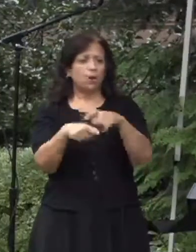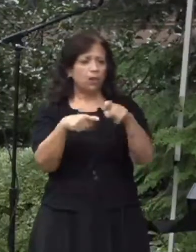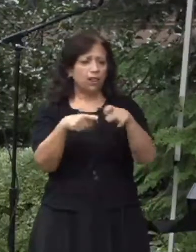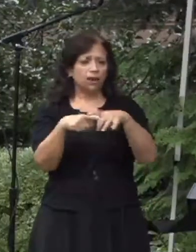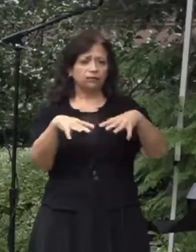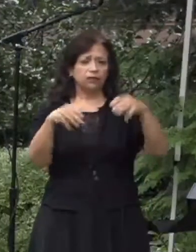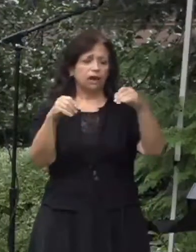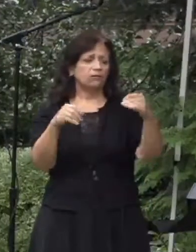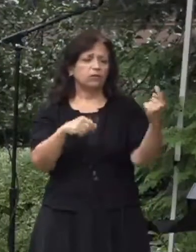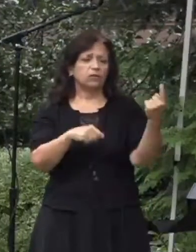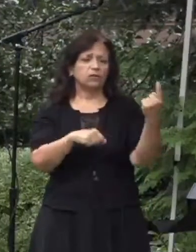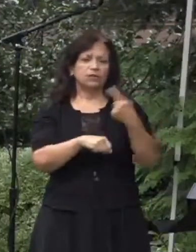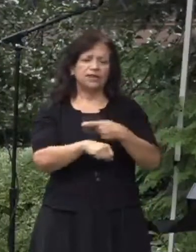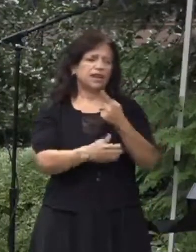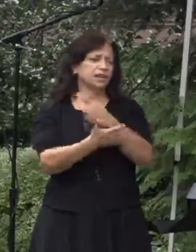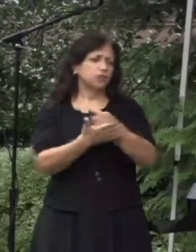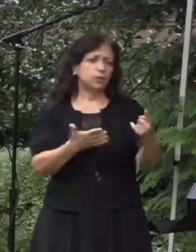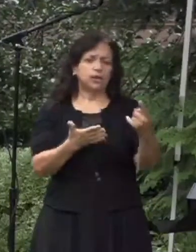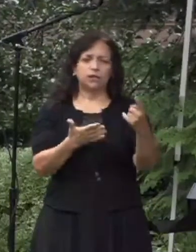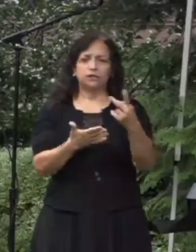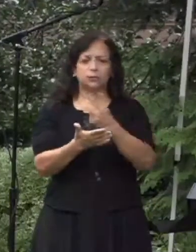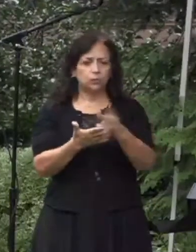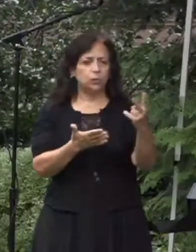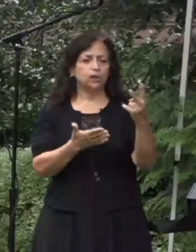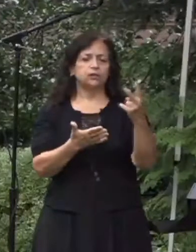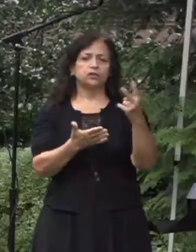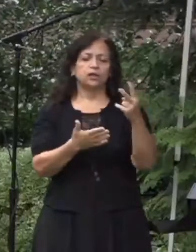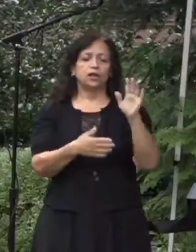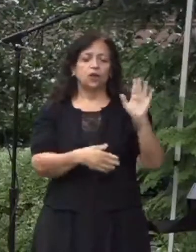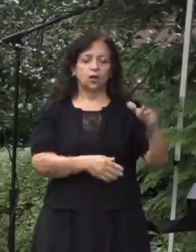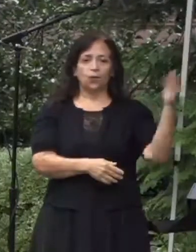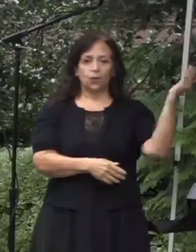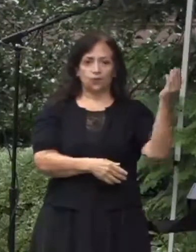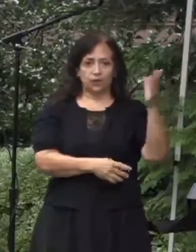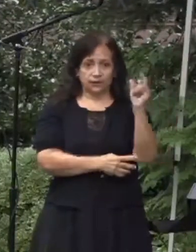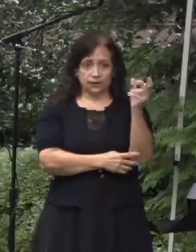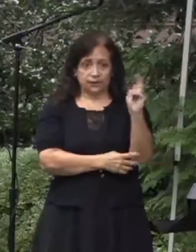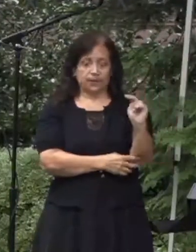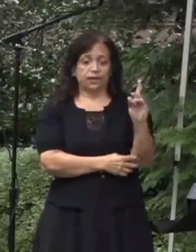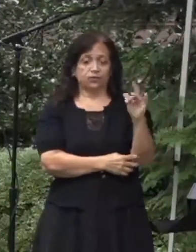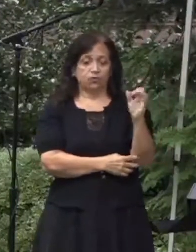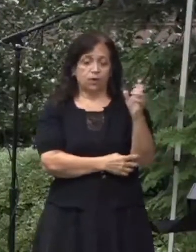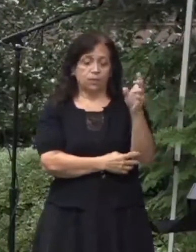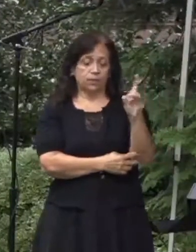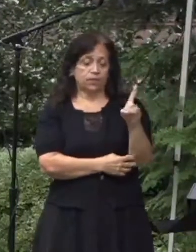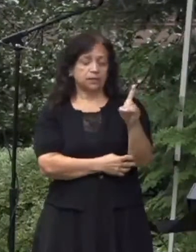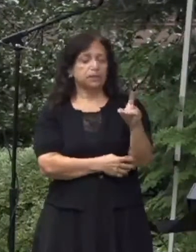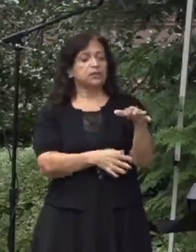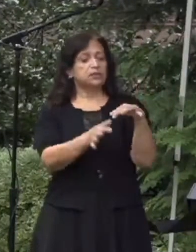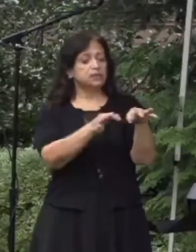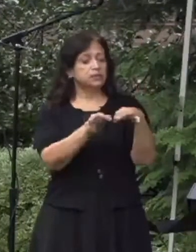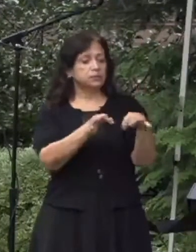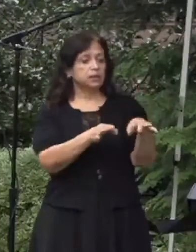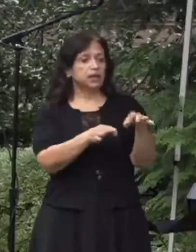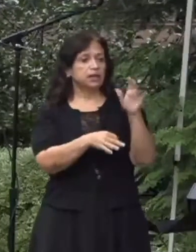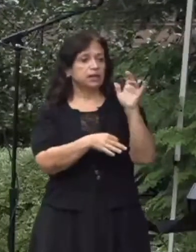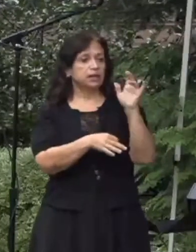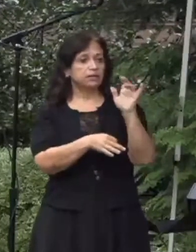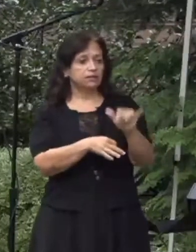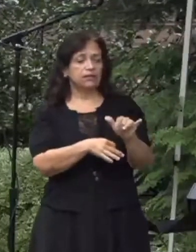or weeks. In her address, Dean Drummond explains that on the